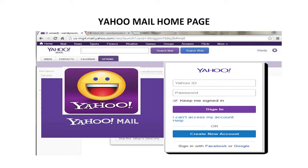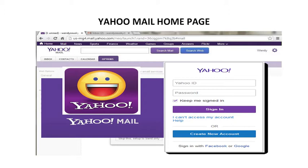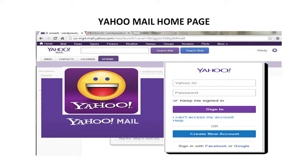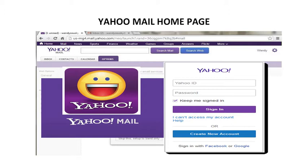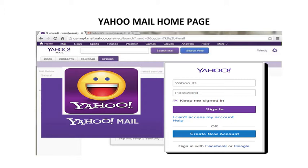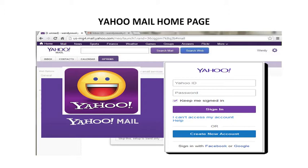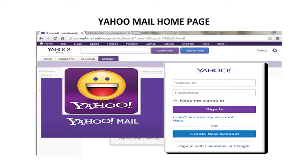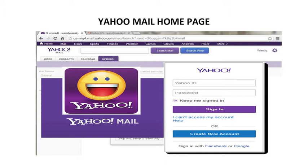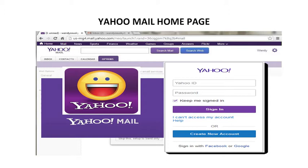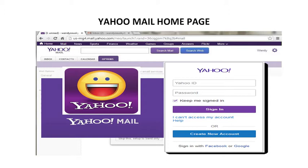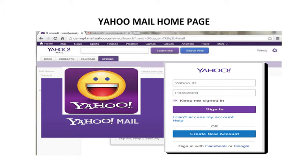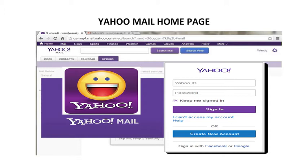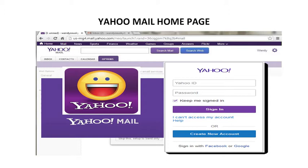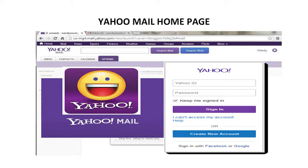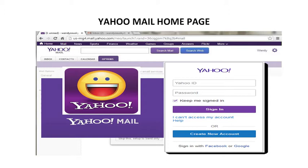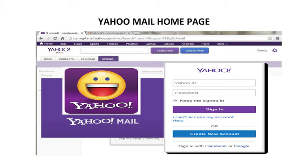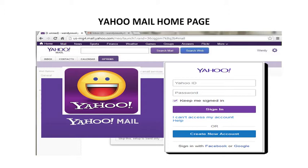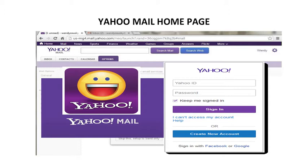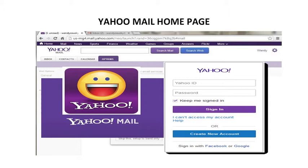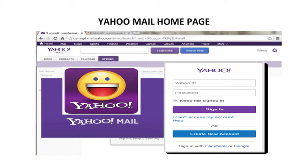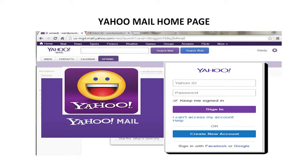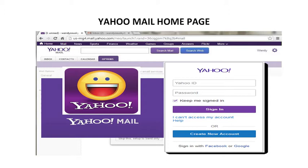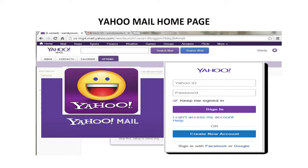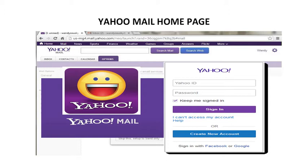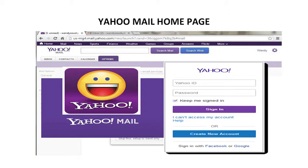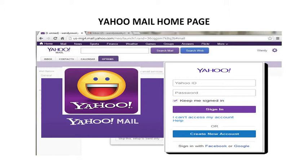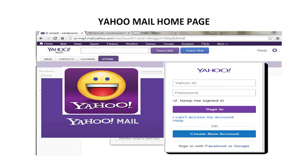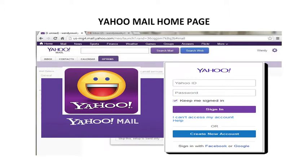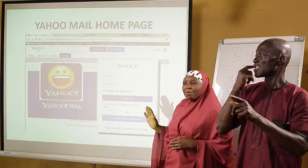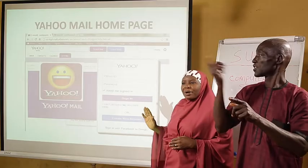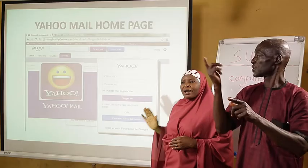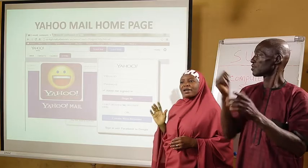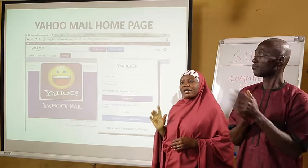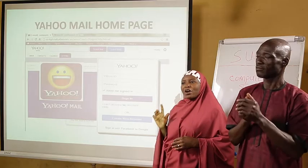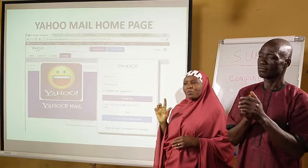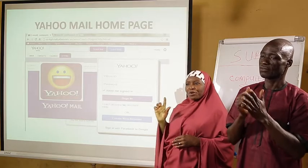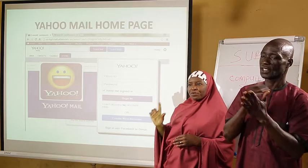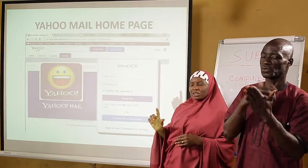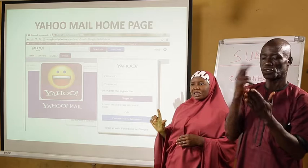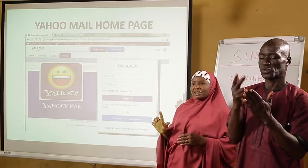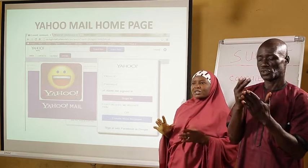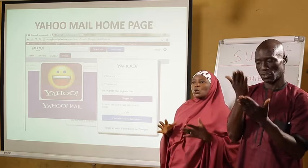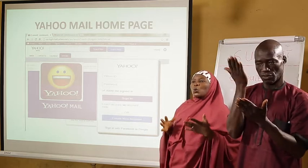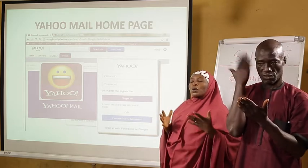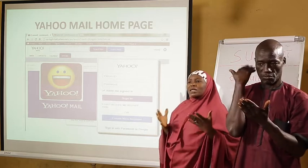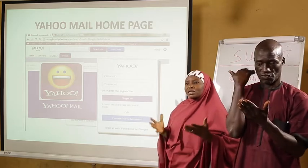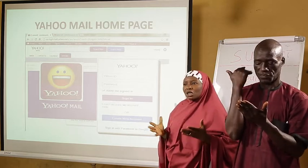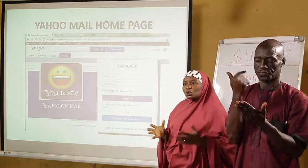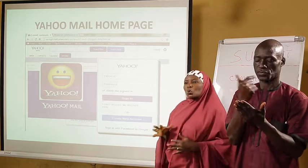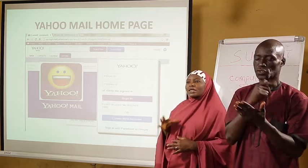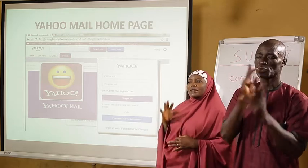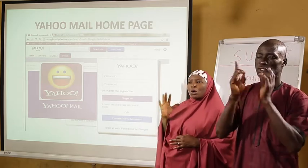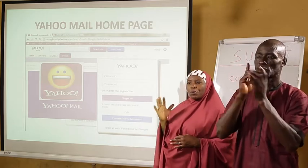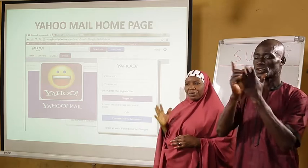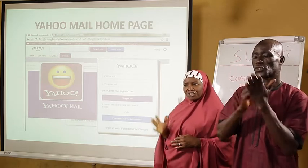account, but this is just the screen or the home page. Remember, in our previous lesson, we